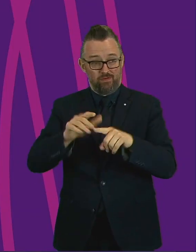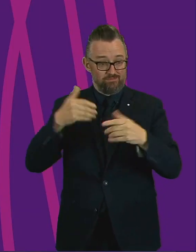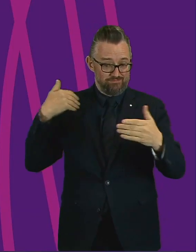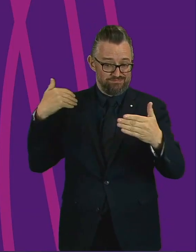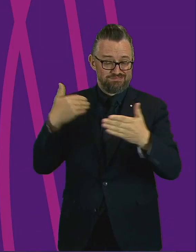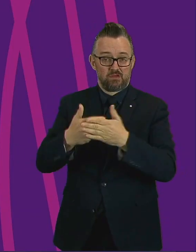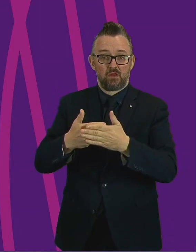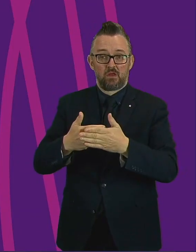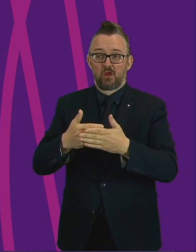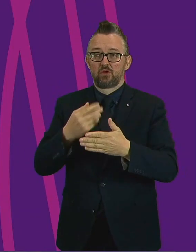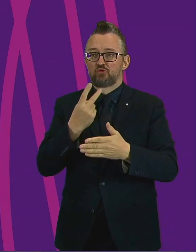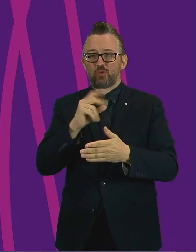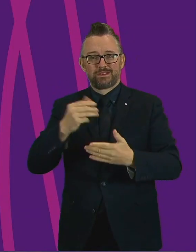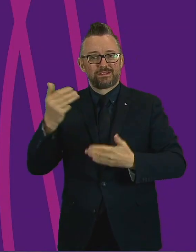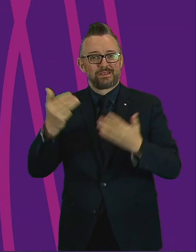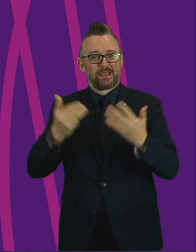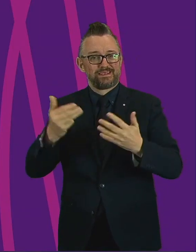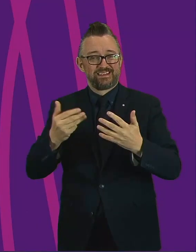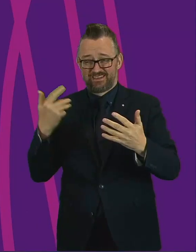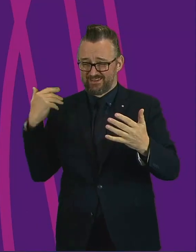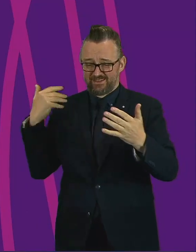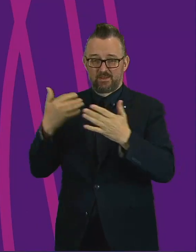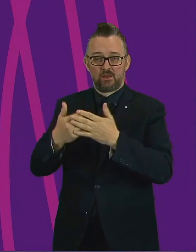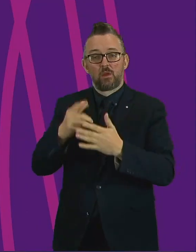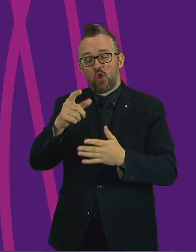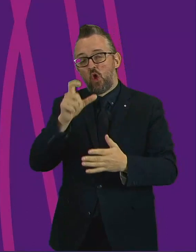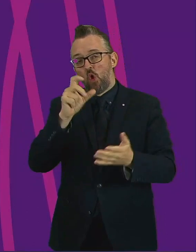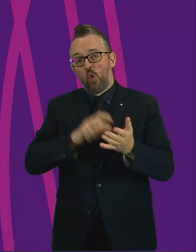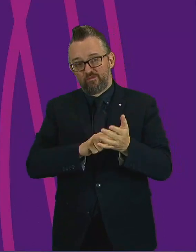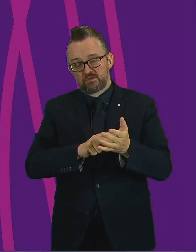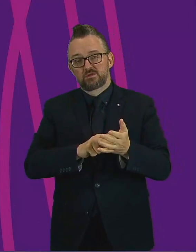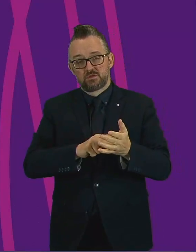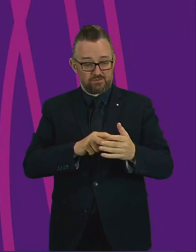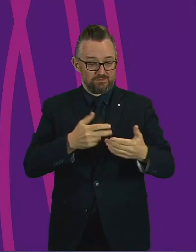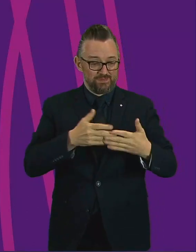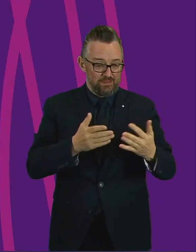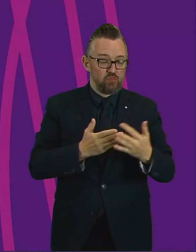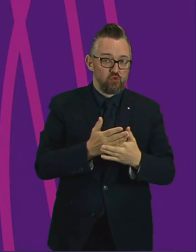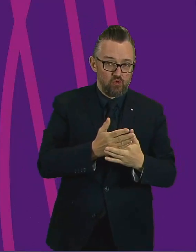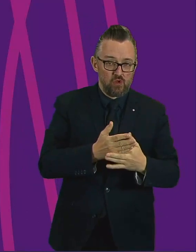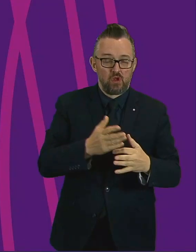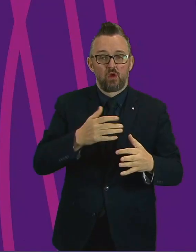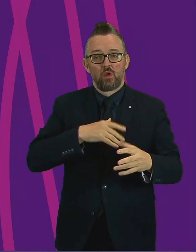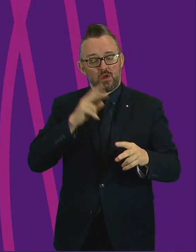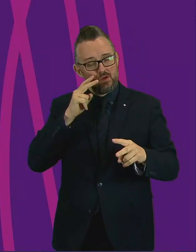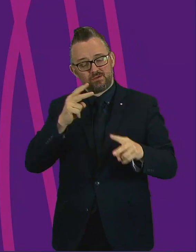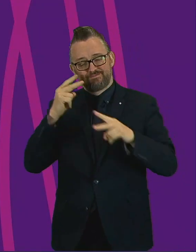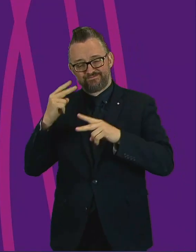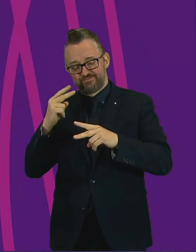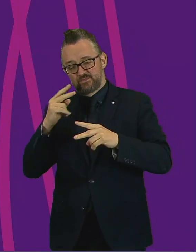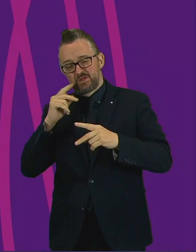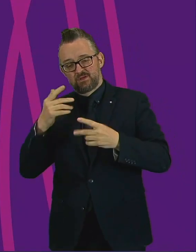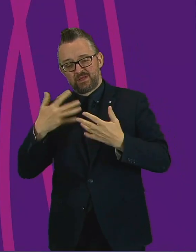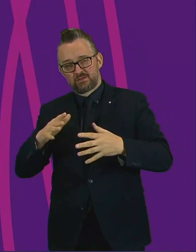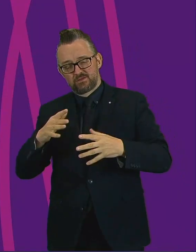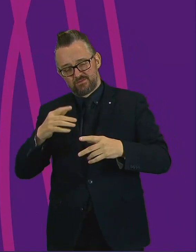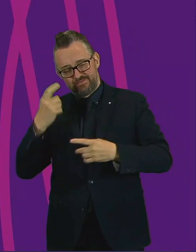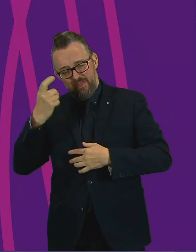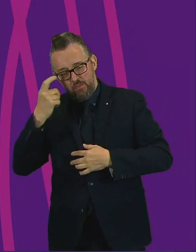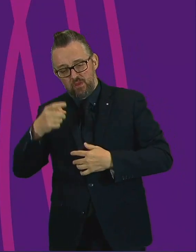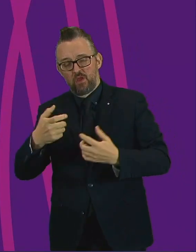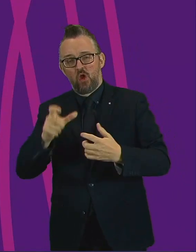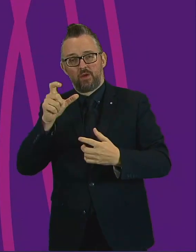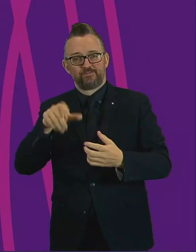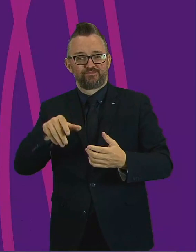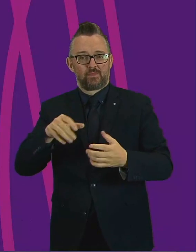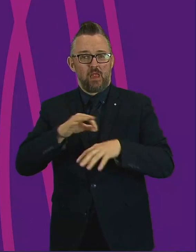until March 2019. As a result of COVID, of course, we will review our approach to apprenticeships to ensure that it is aligned and responsive